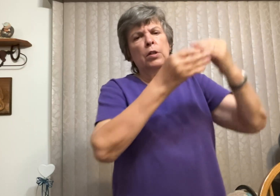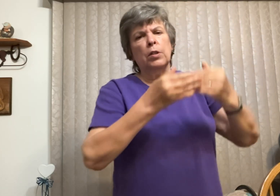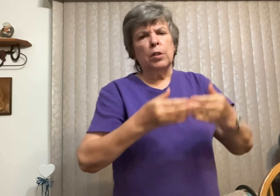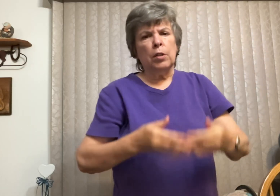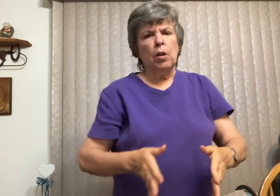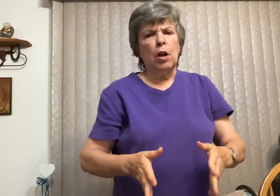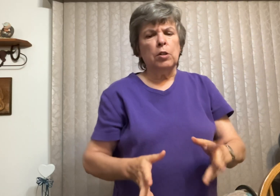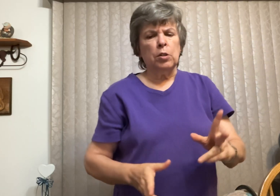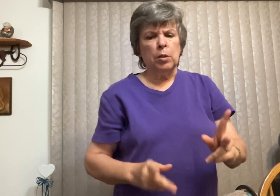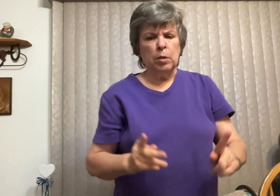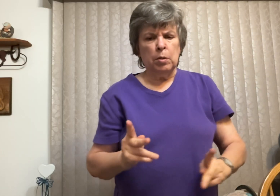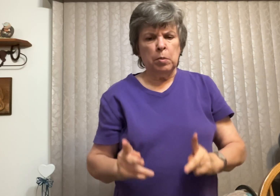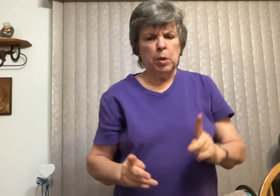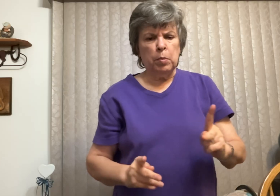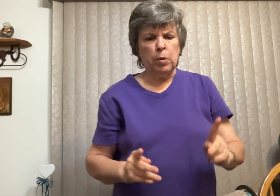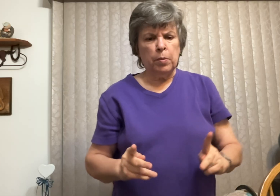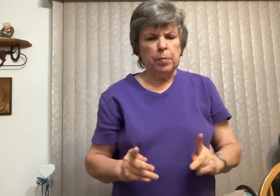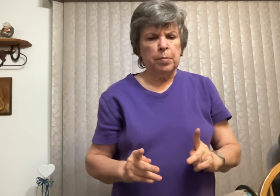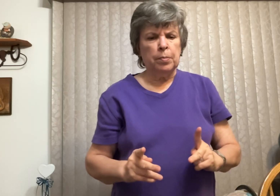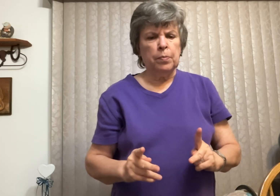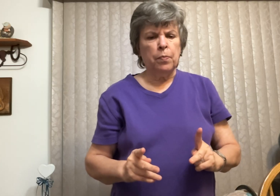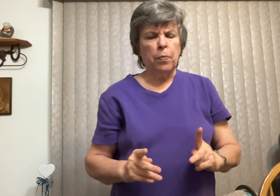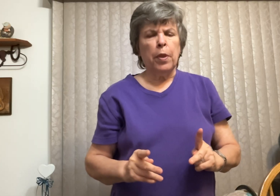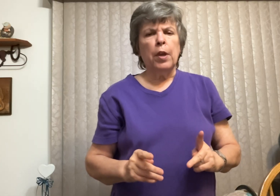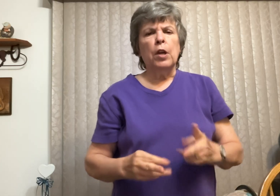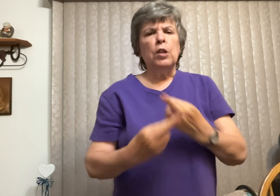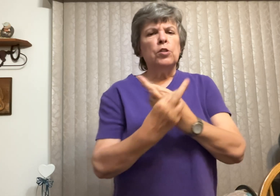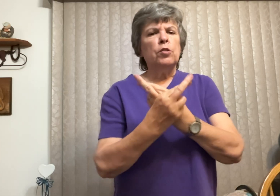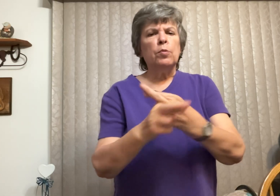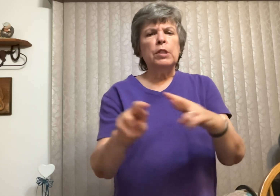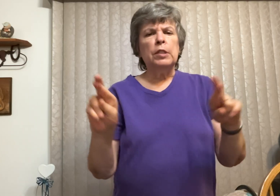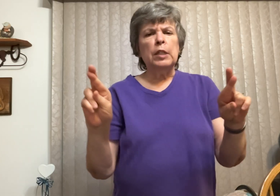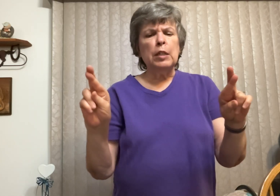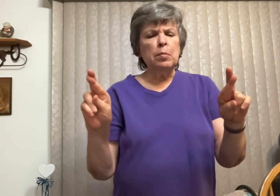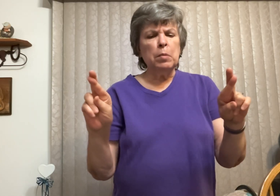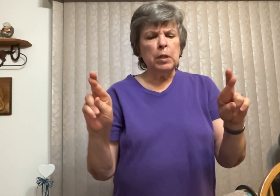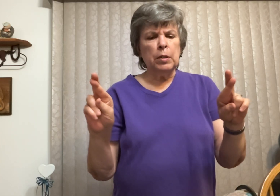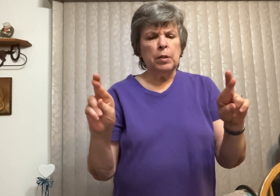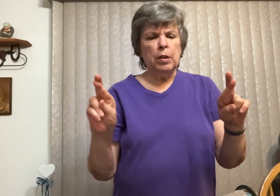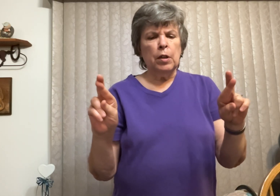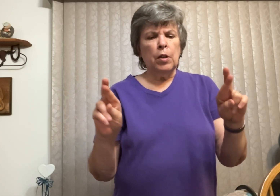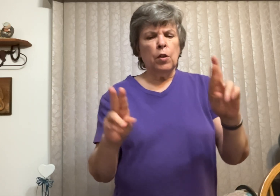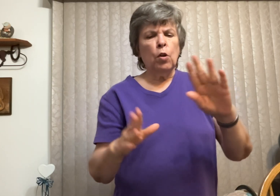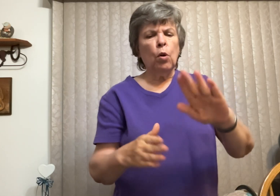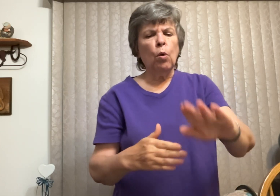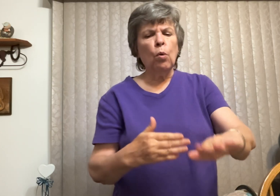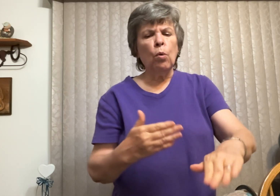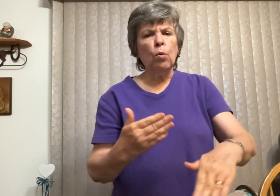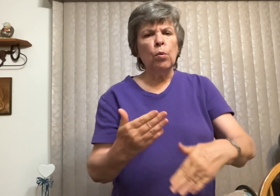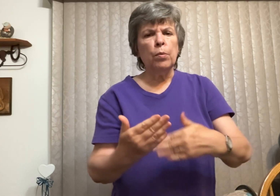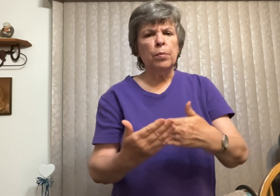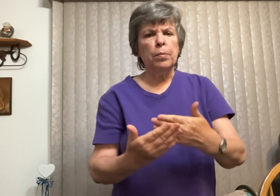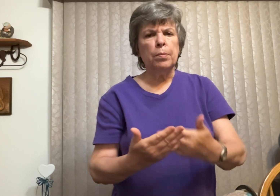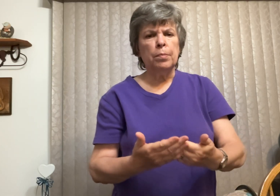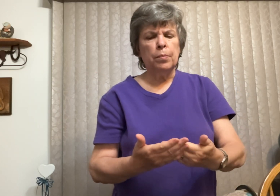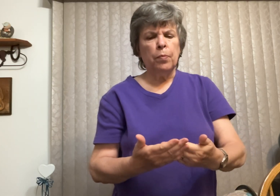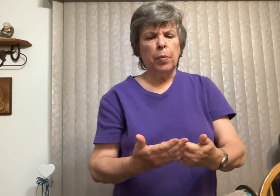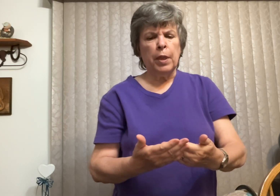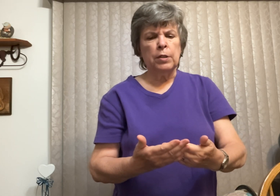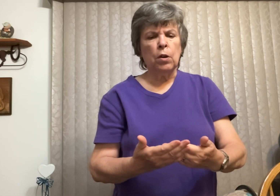the lost people. To redeem the whole, that's